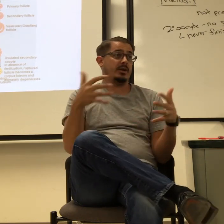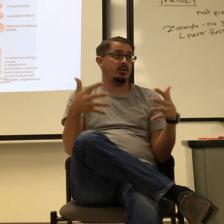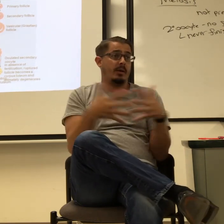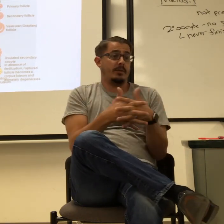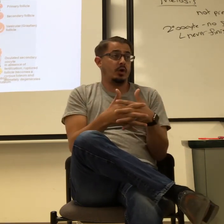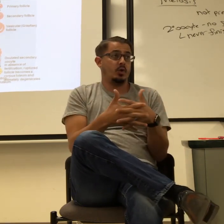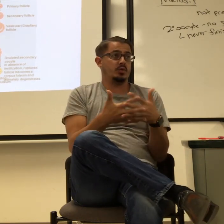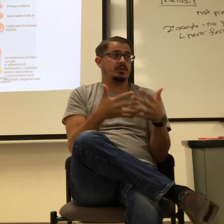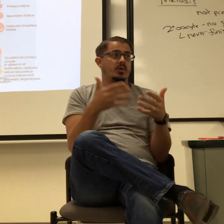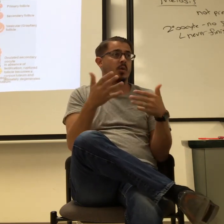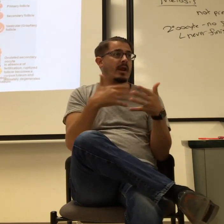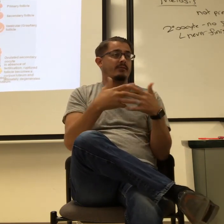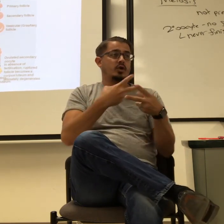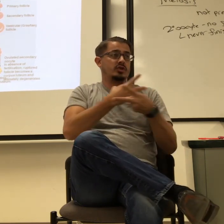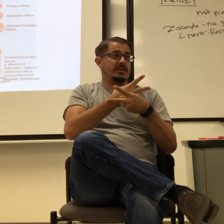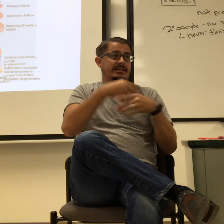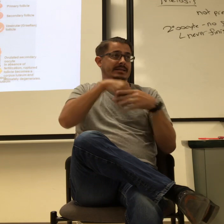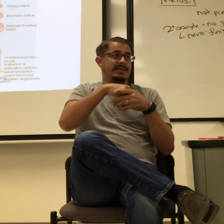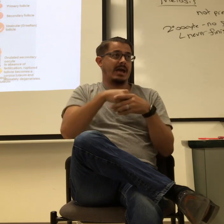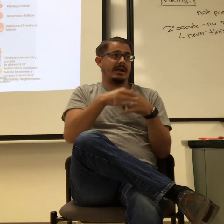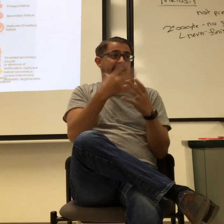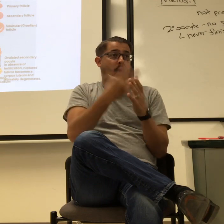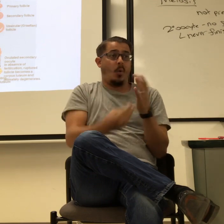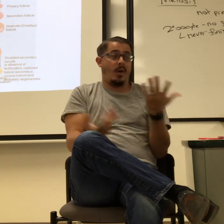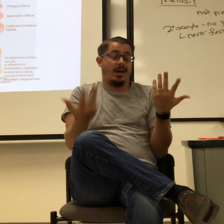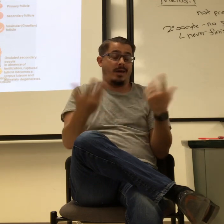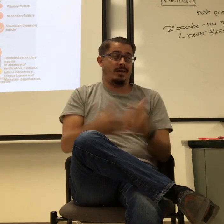whatever genes are in them go away.